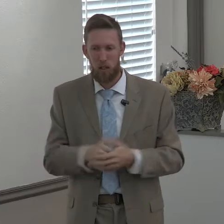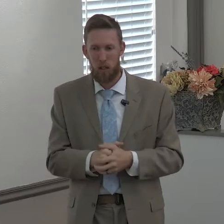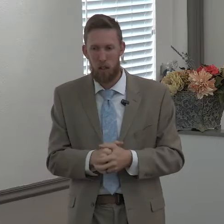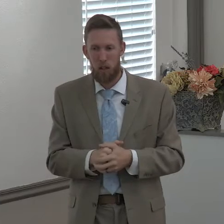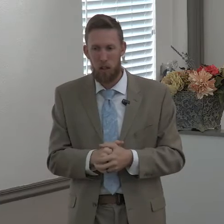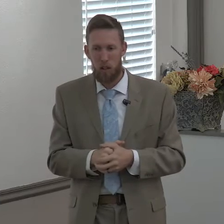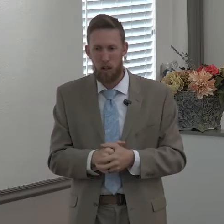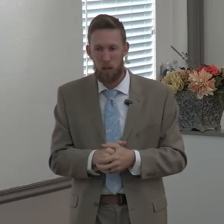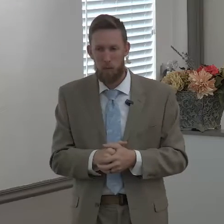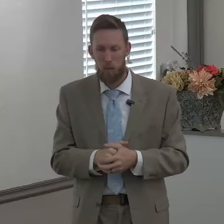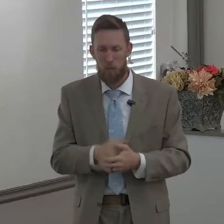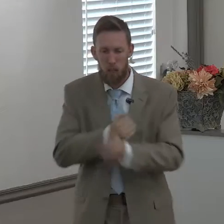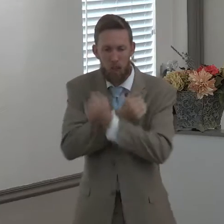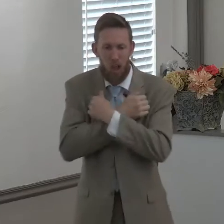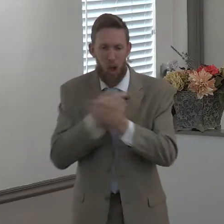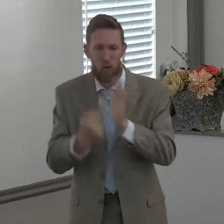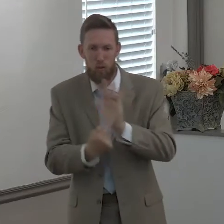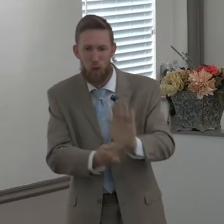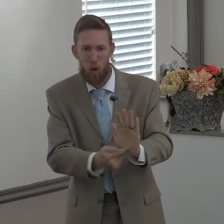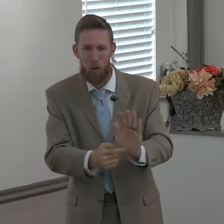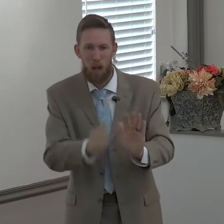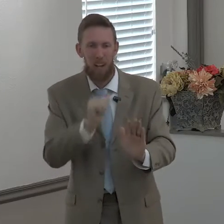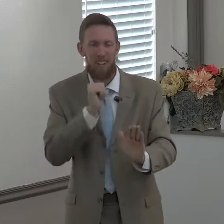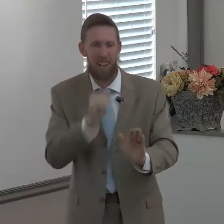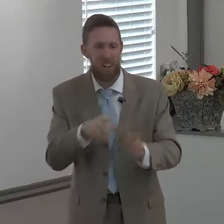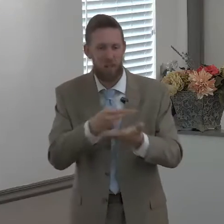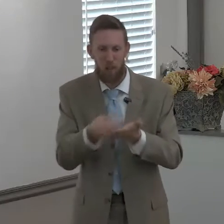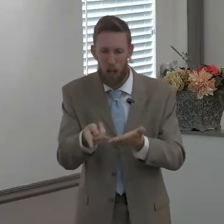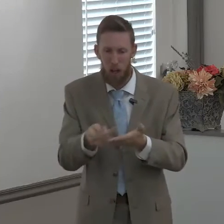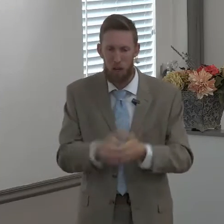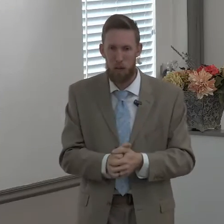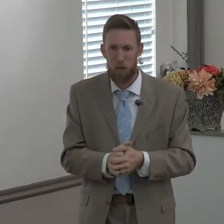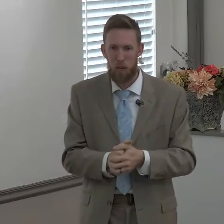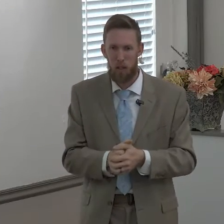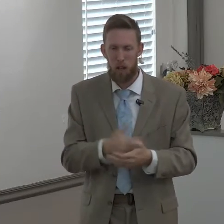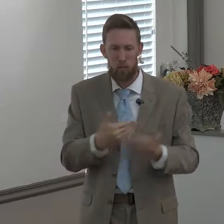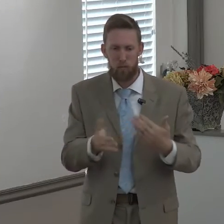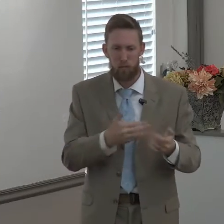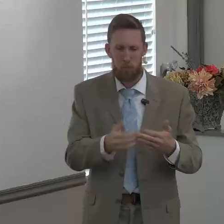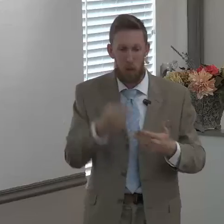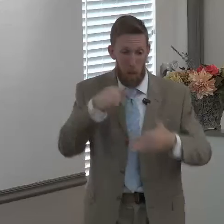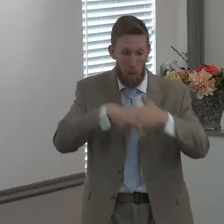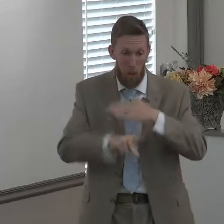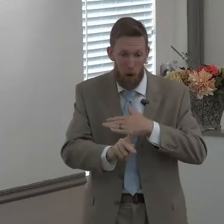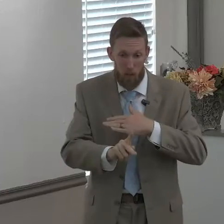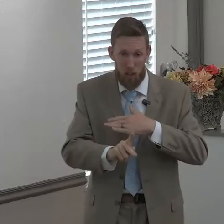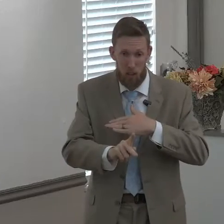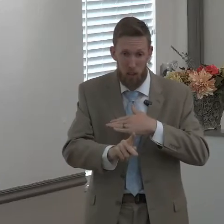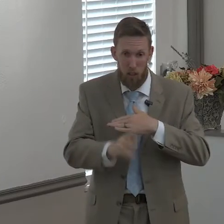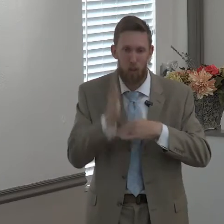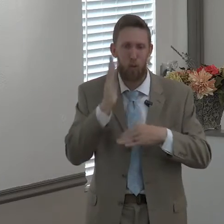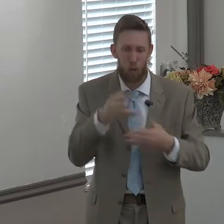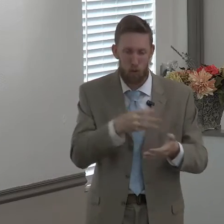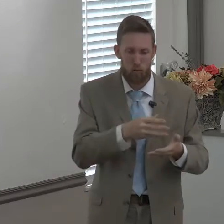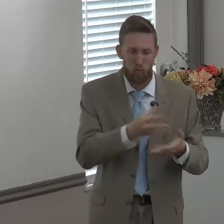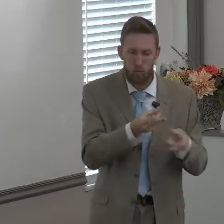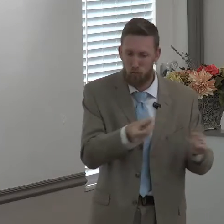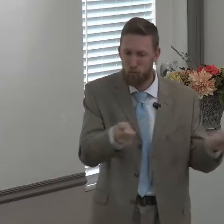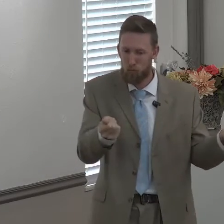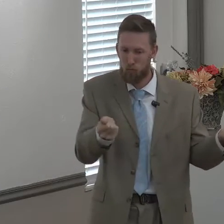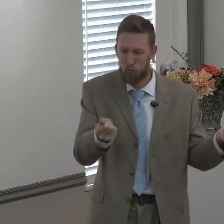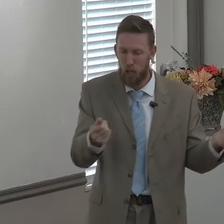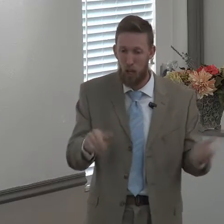truth. Beareth all things, believeth all things, hopeth all things, endureth all things.